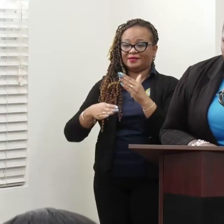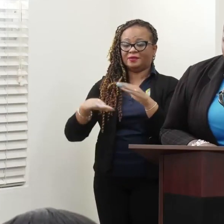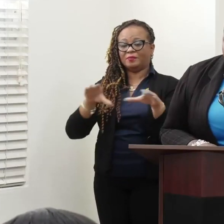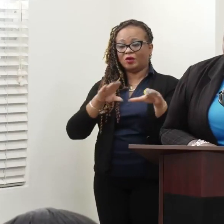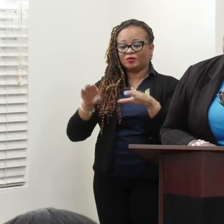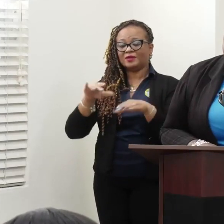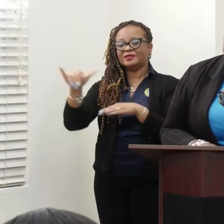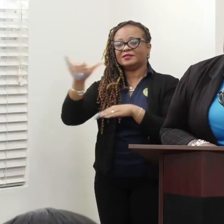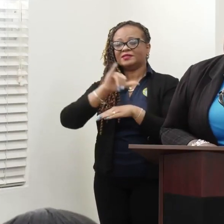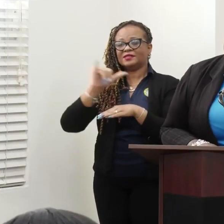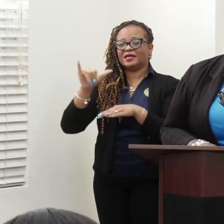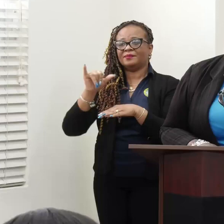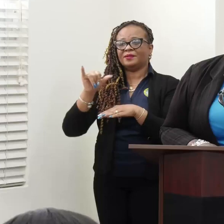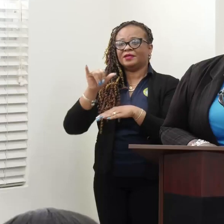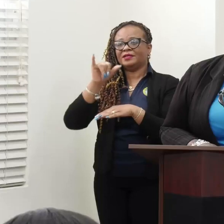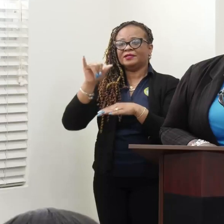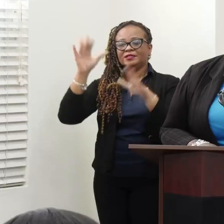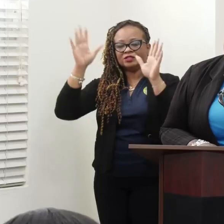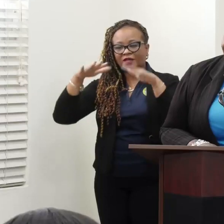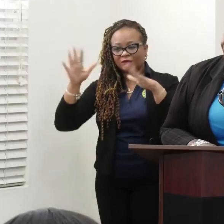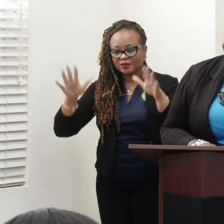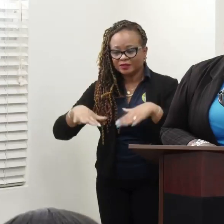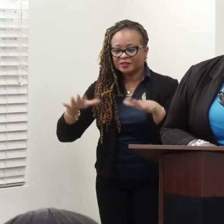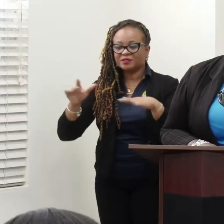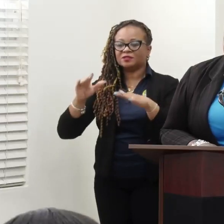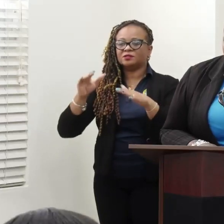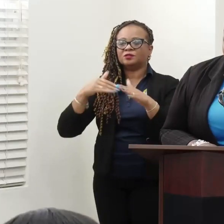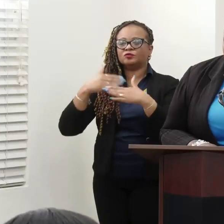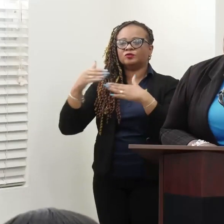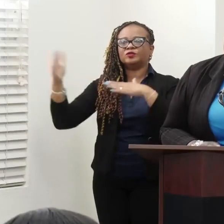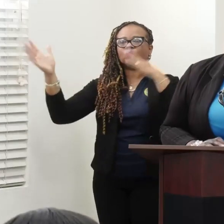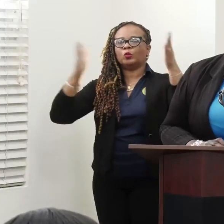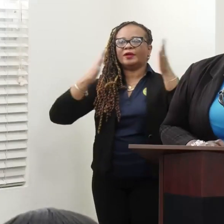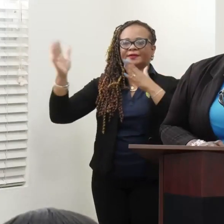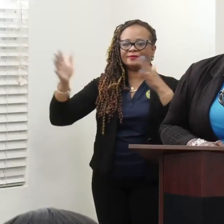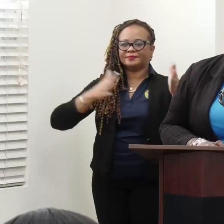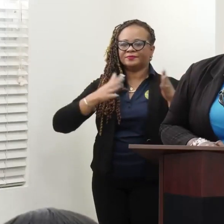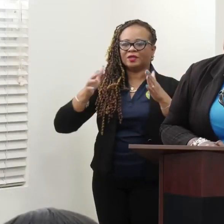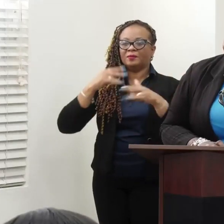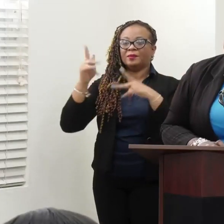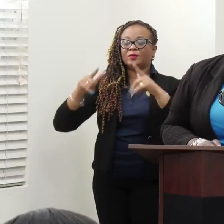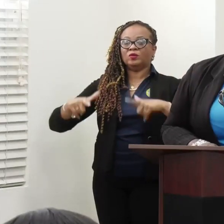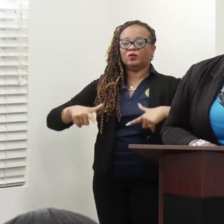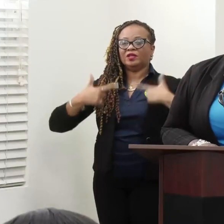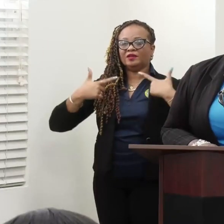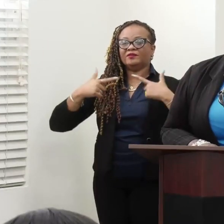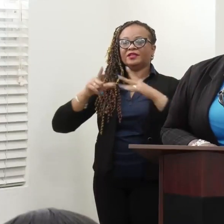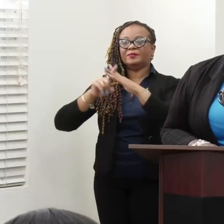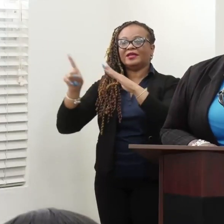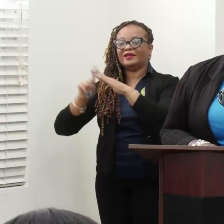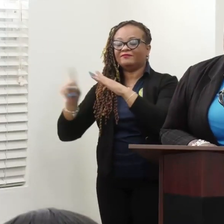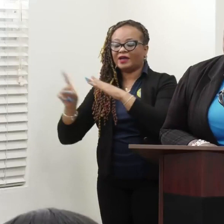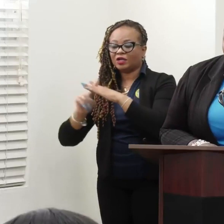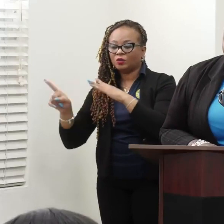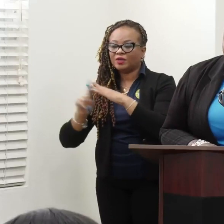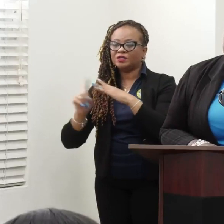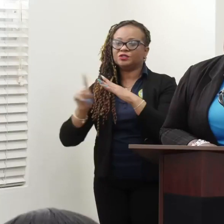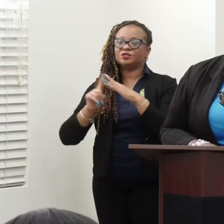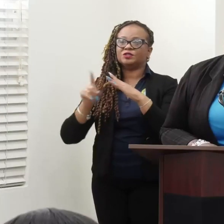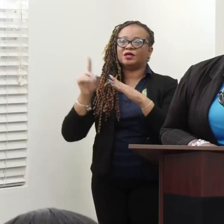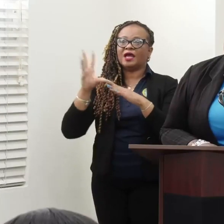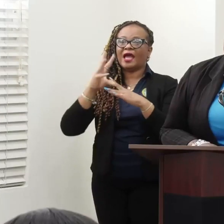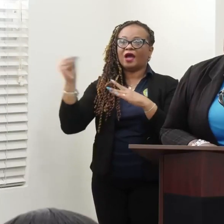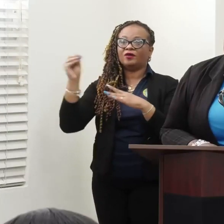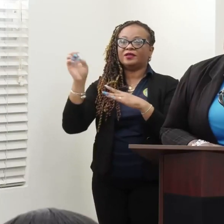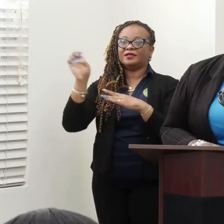the same with sparsely light showers in various areas and increasing gusts of wind. Residents had to be evacuated, additional residents out of